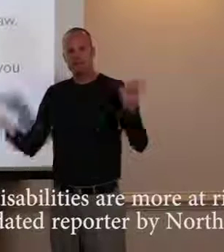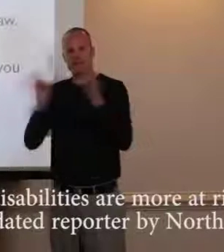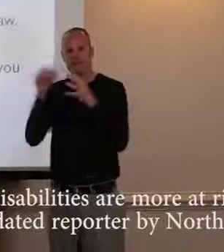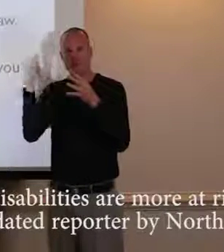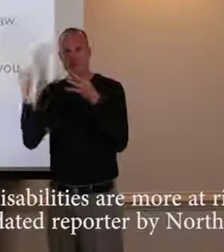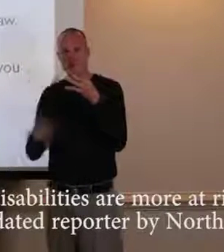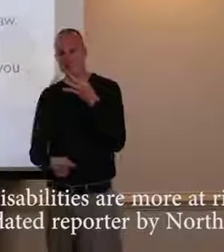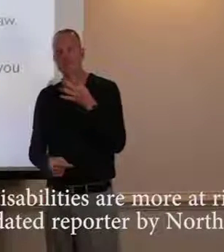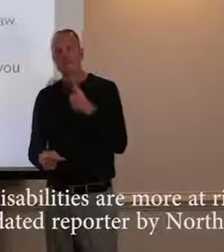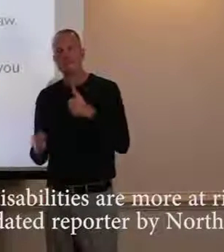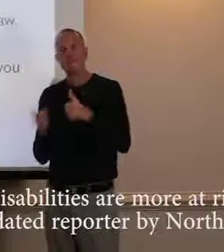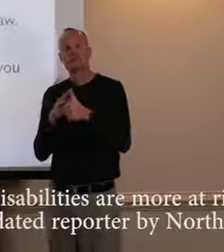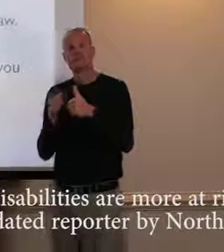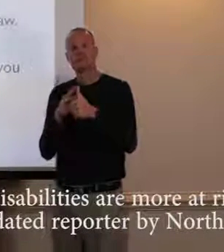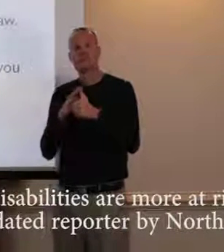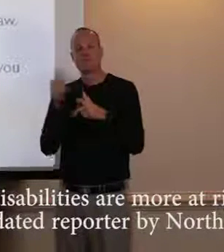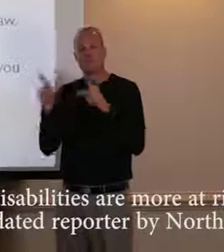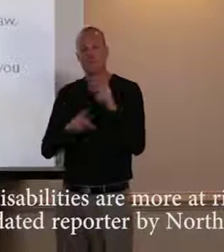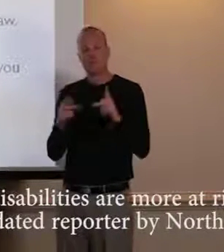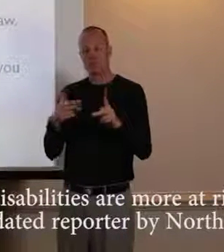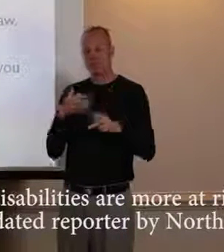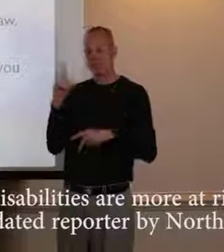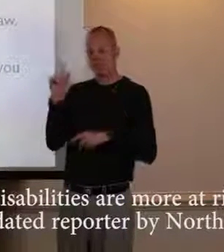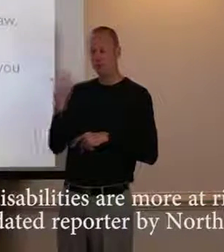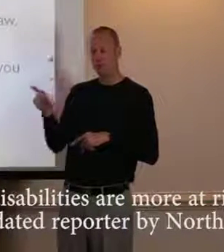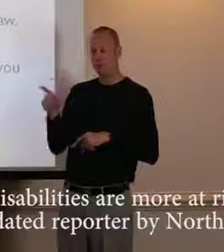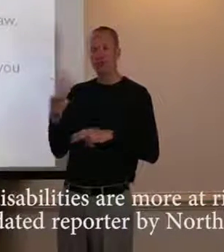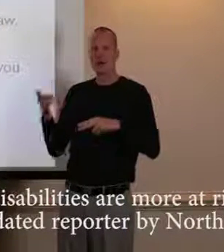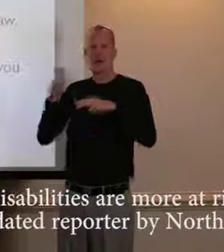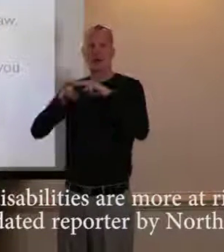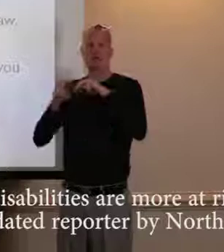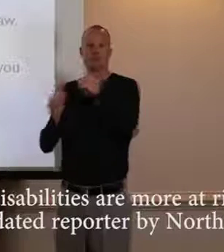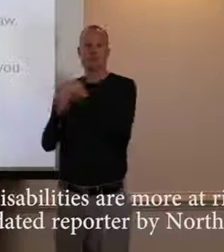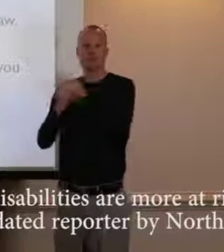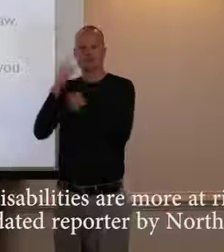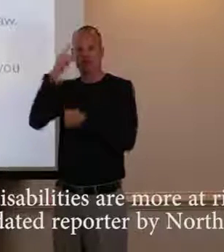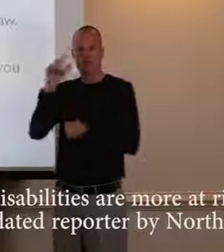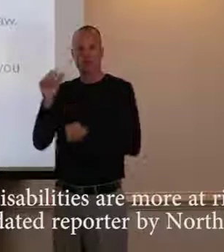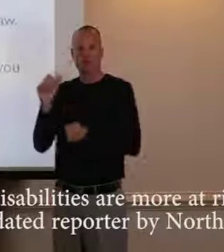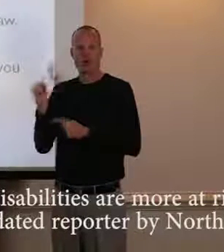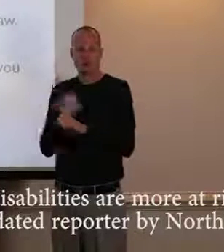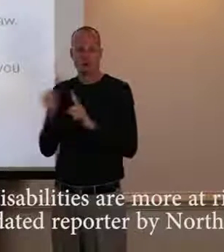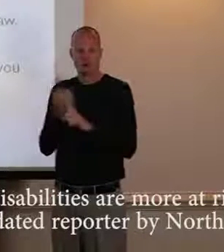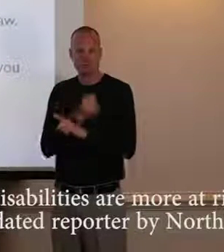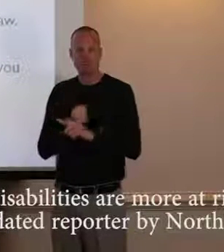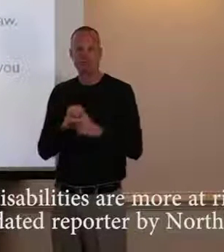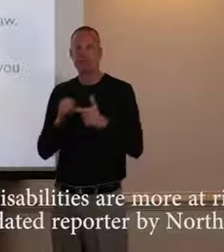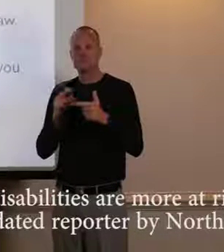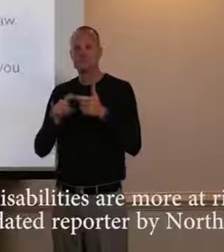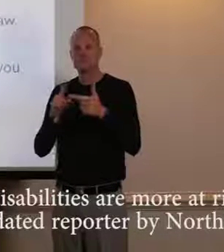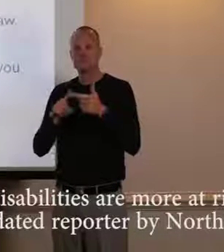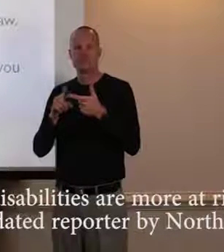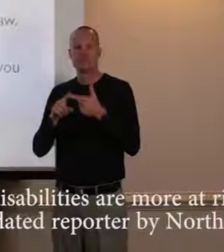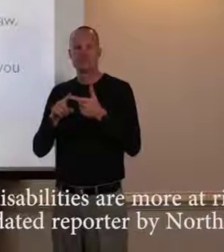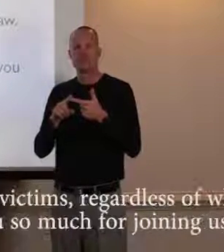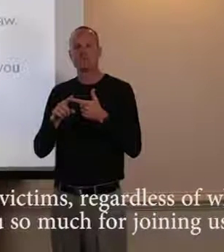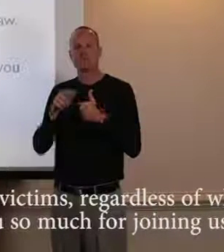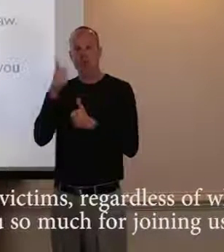that people with disabilities are more at risk for abuse. Everyone is a mandated reporter by North Carolina